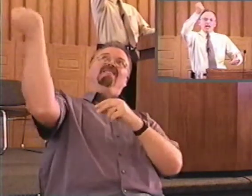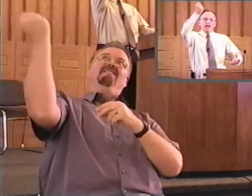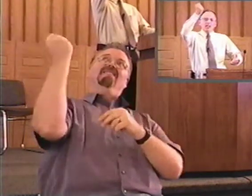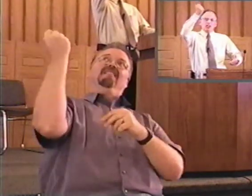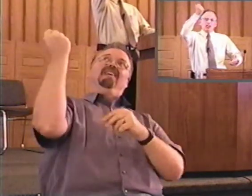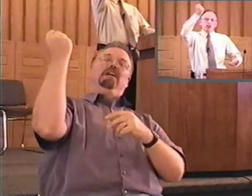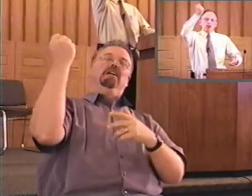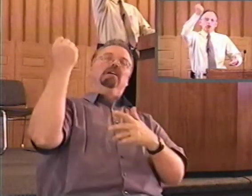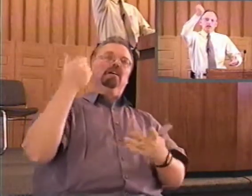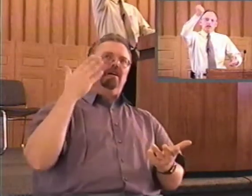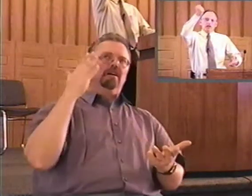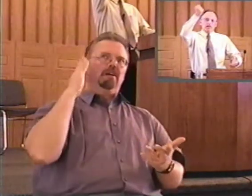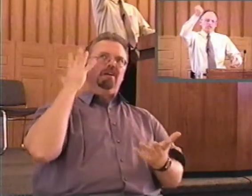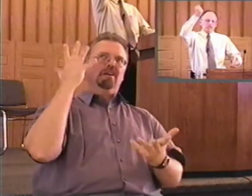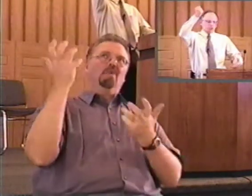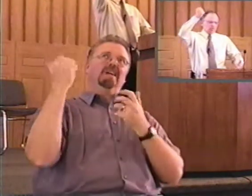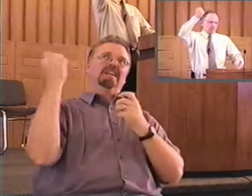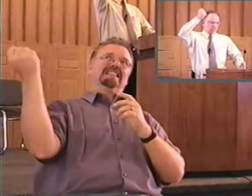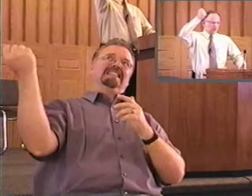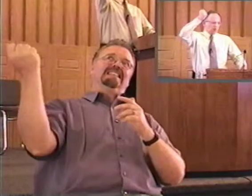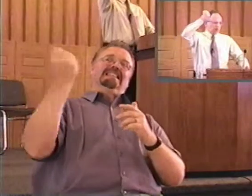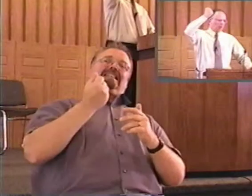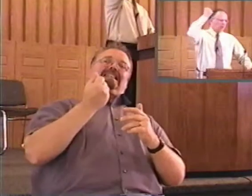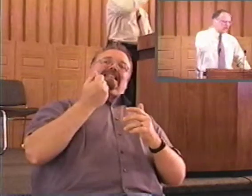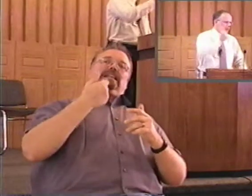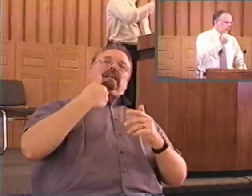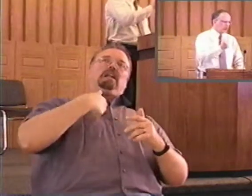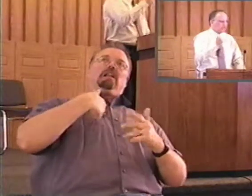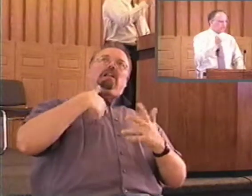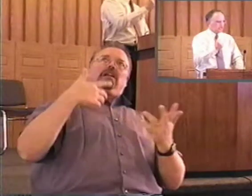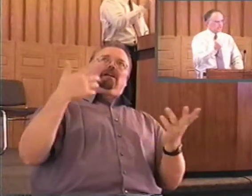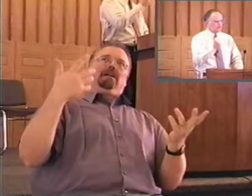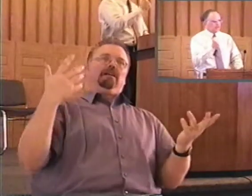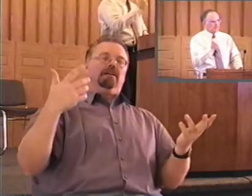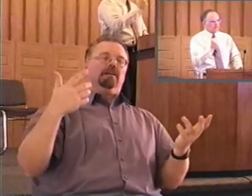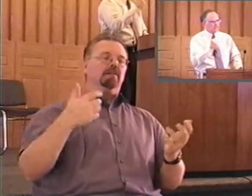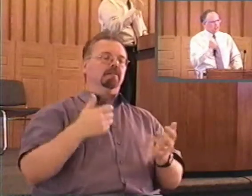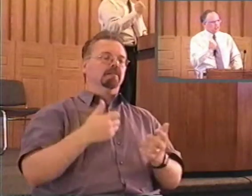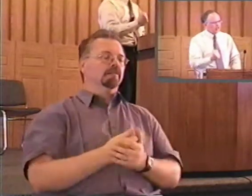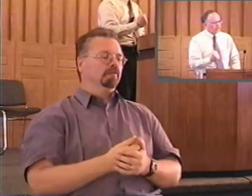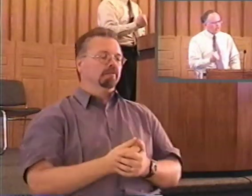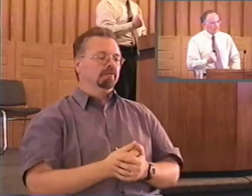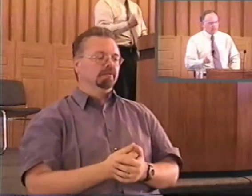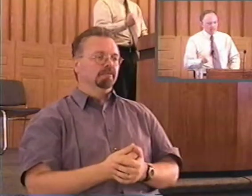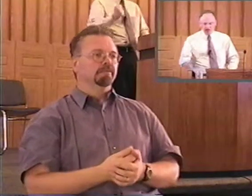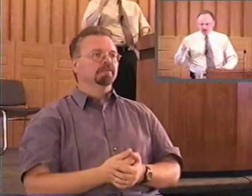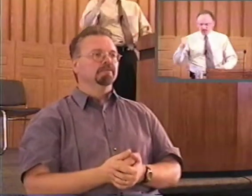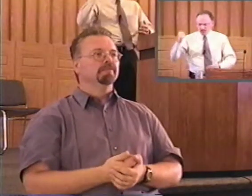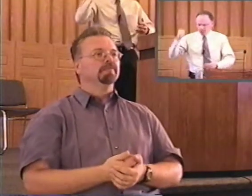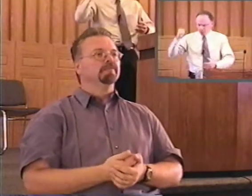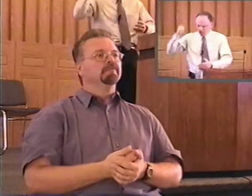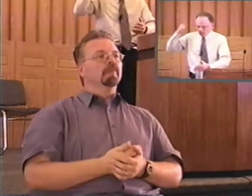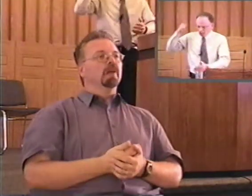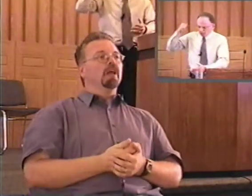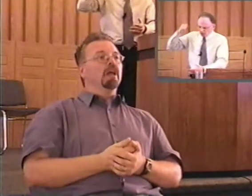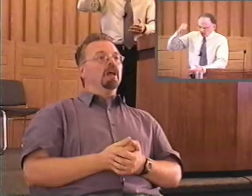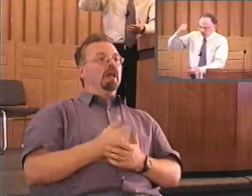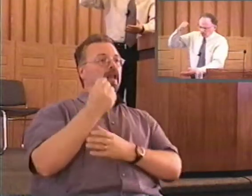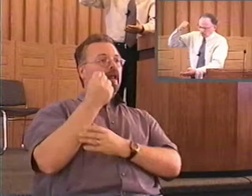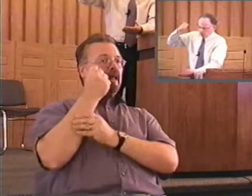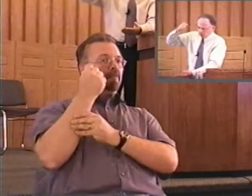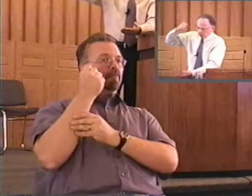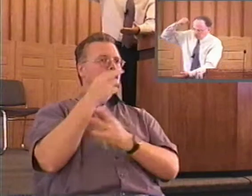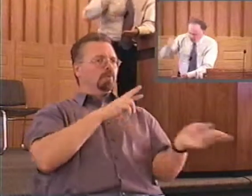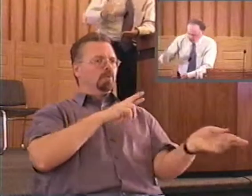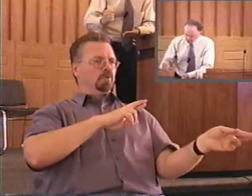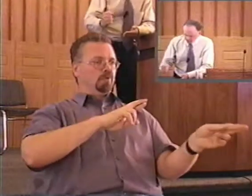chest, and he's looking at it, and he's ready to plunge it into my chest. And Abraham was